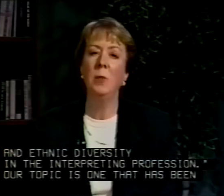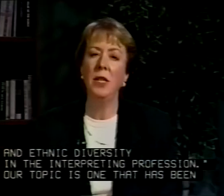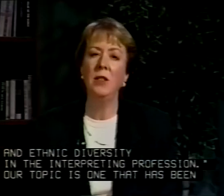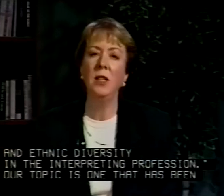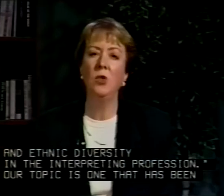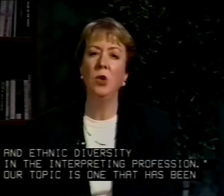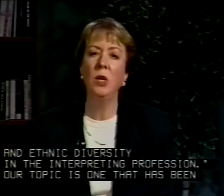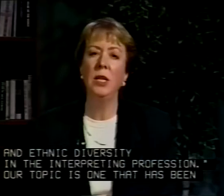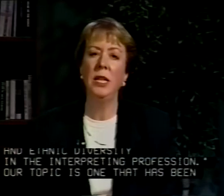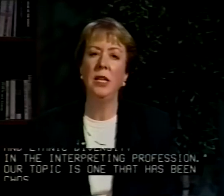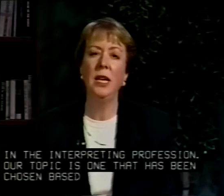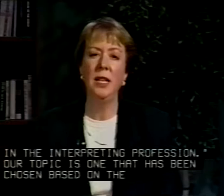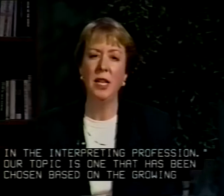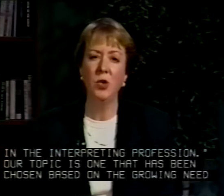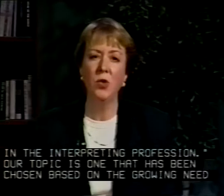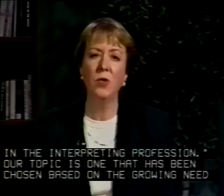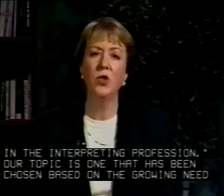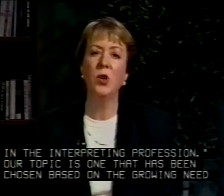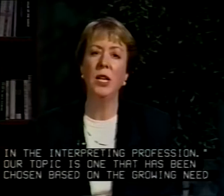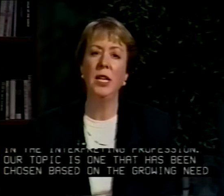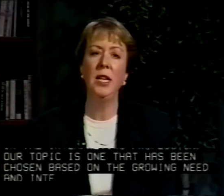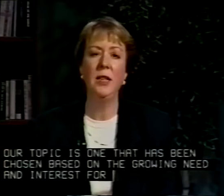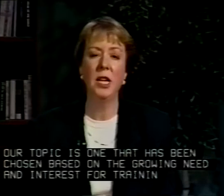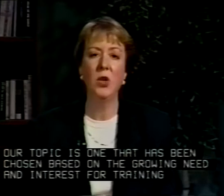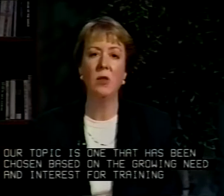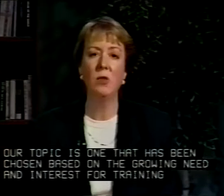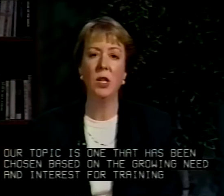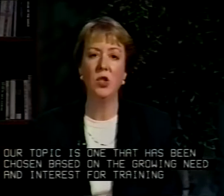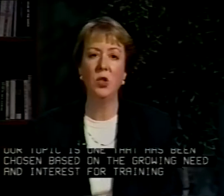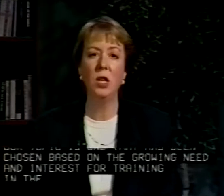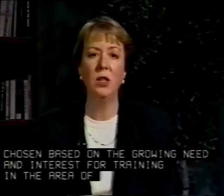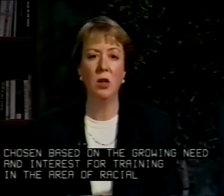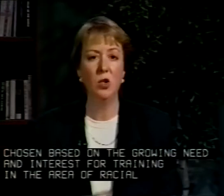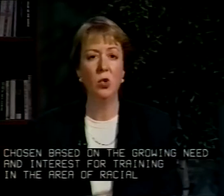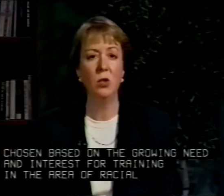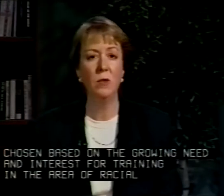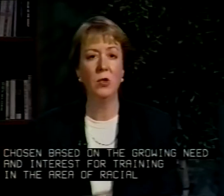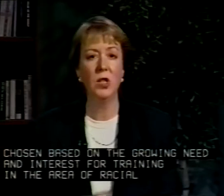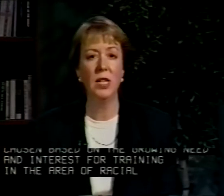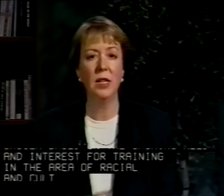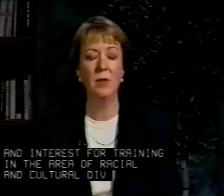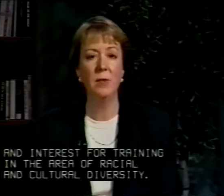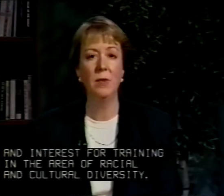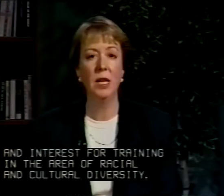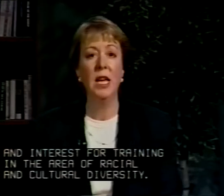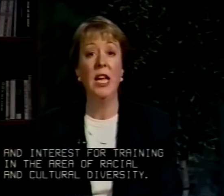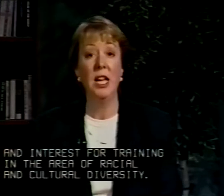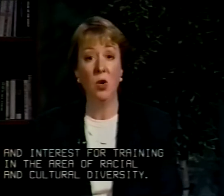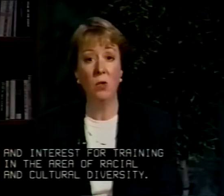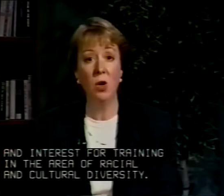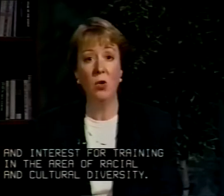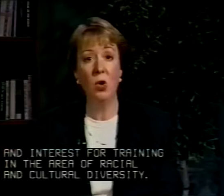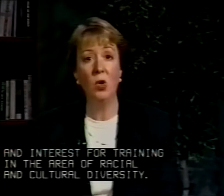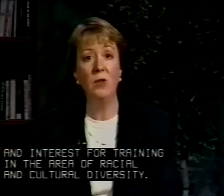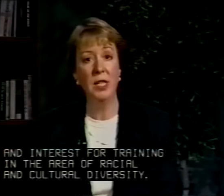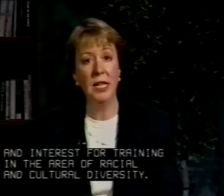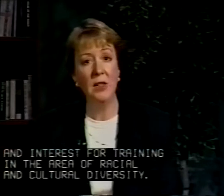based on the growing need and interest for training in the area of racial and cultural diversity. An overall goal of today's